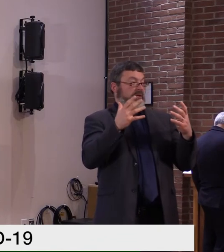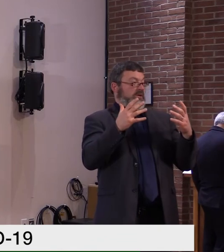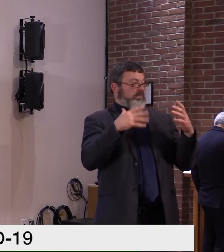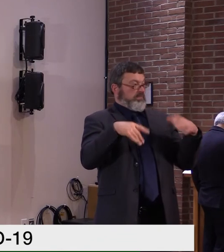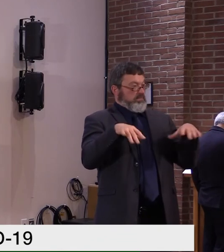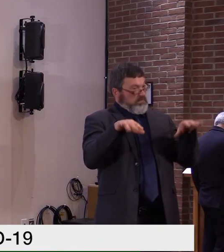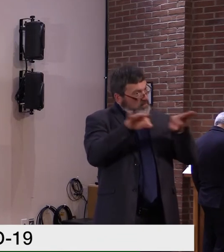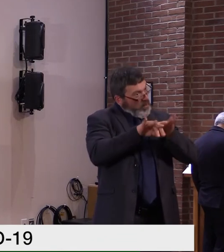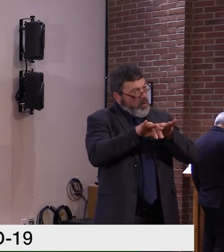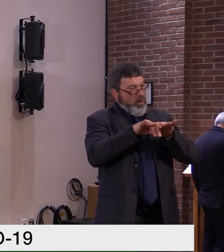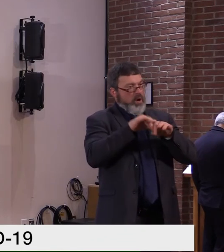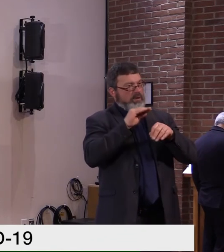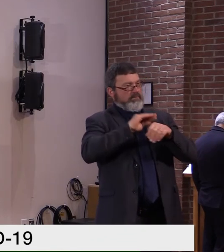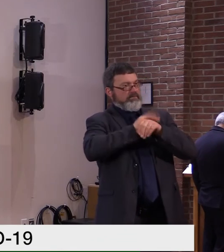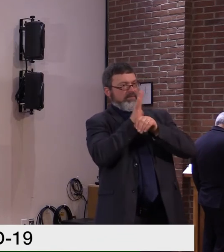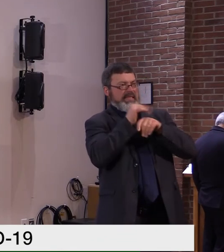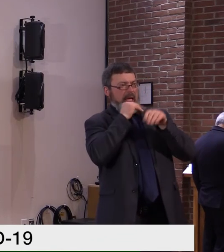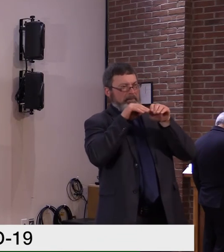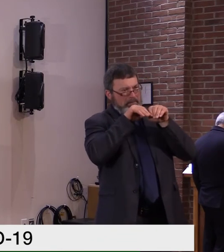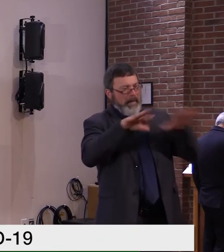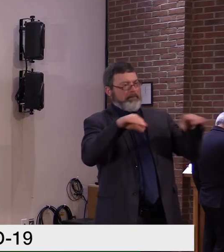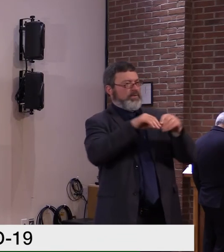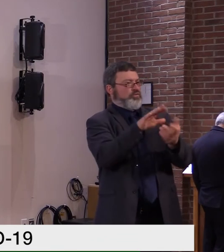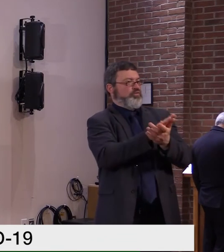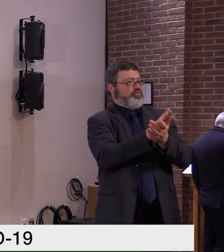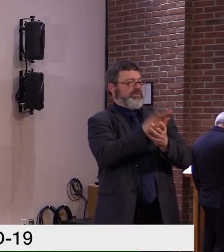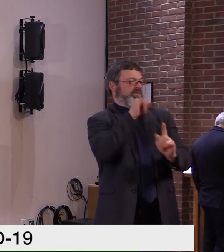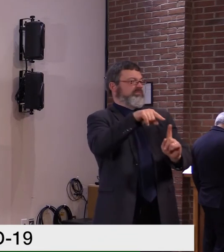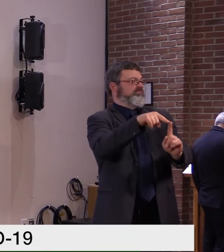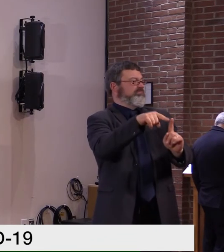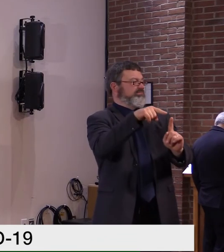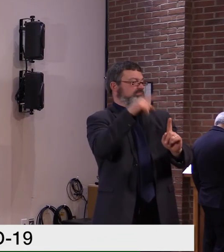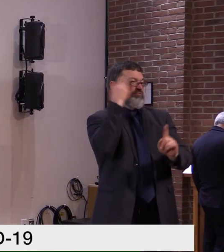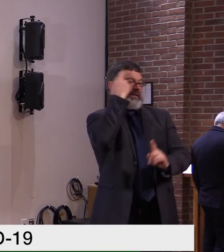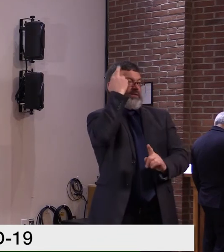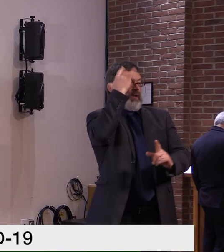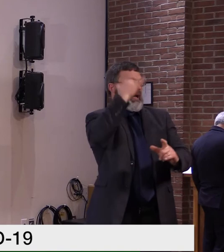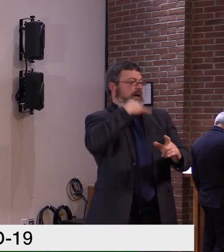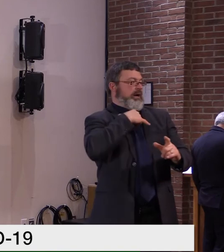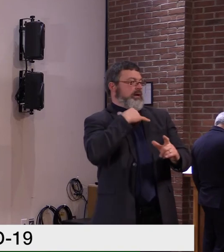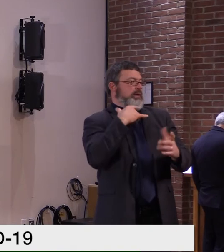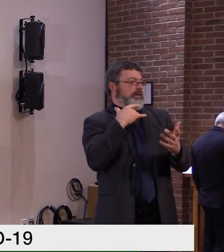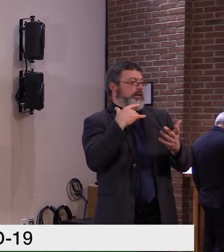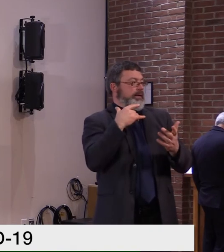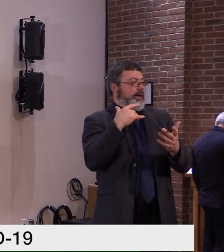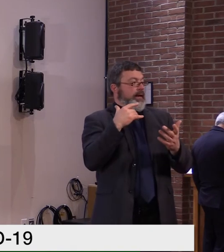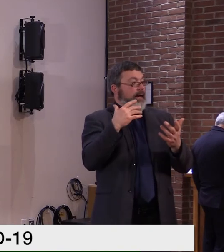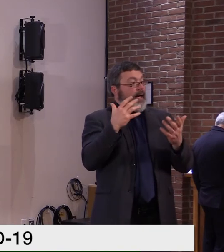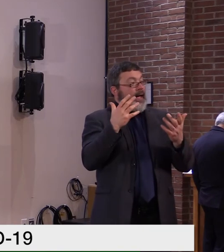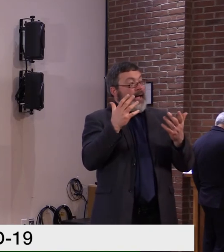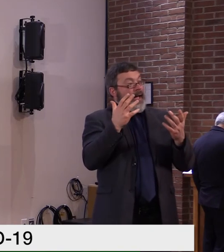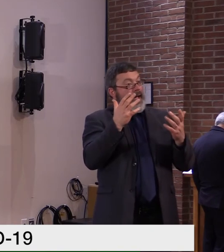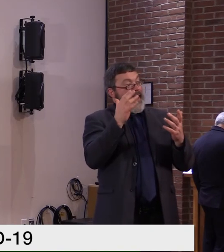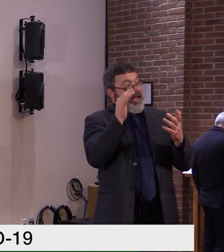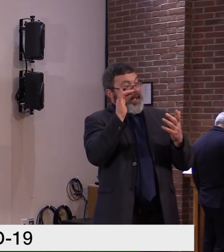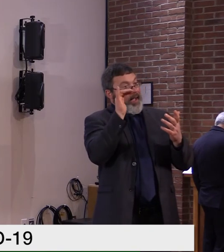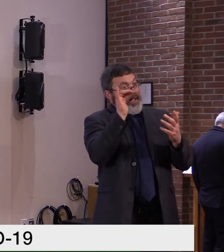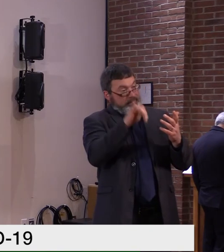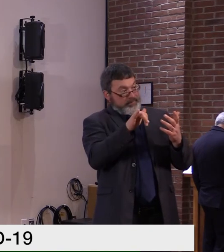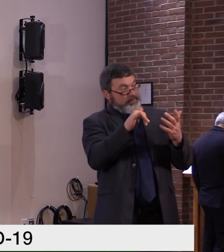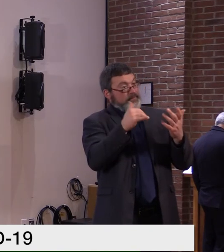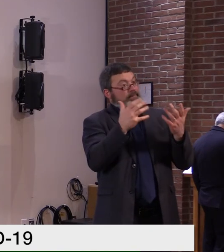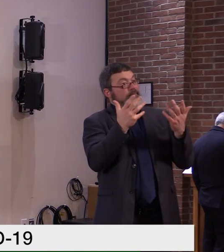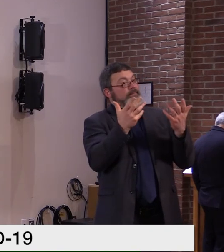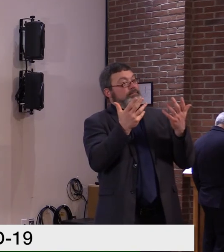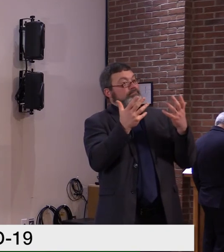So I think it's a little early to assess the impact of a group gathering question on schools and how they're doing with it. Since yesterday was the